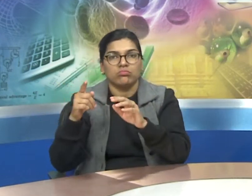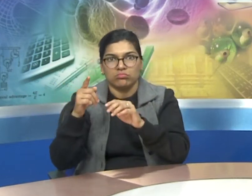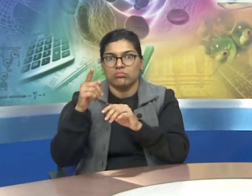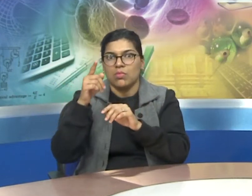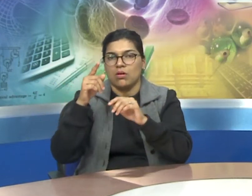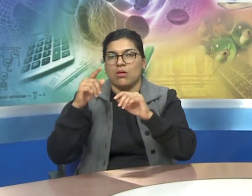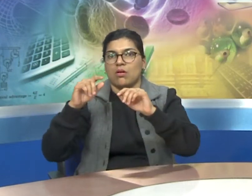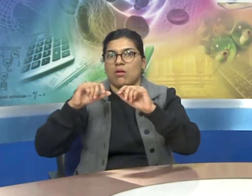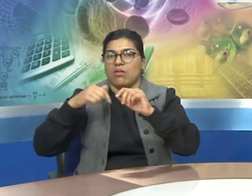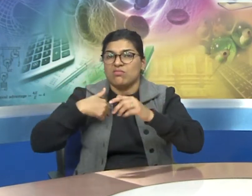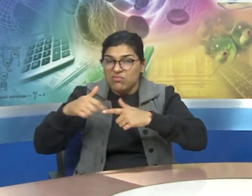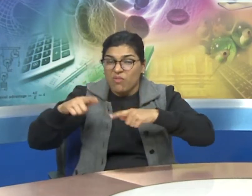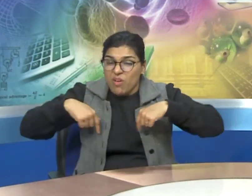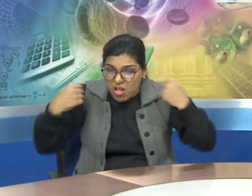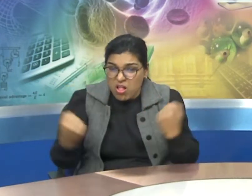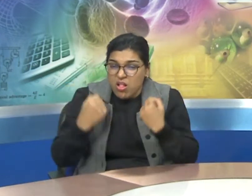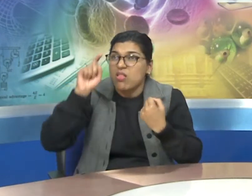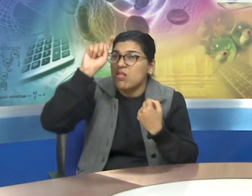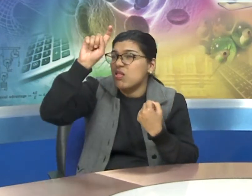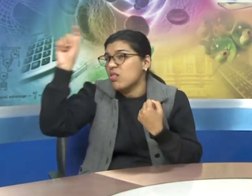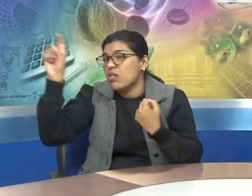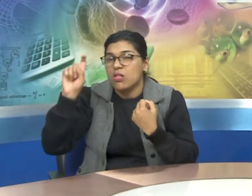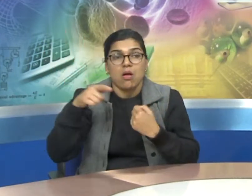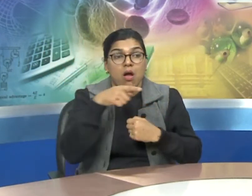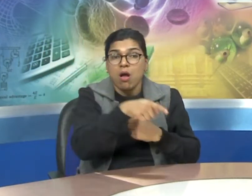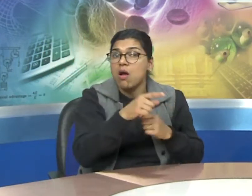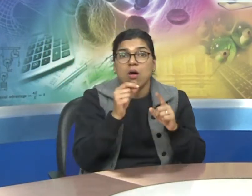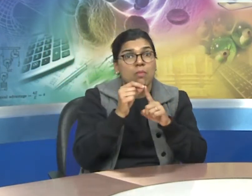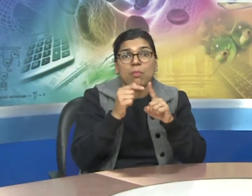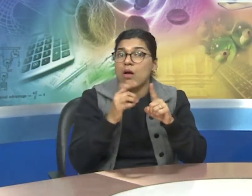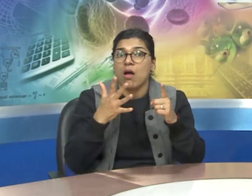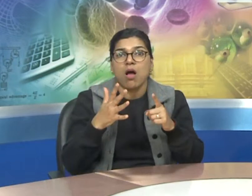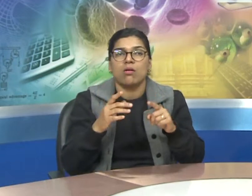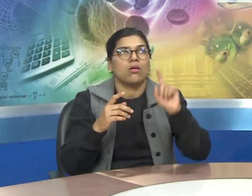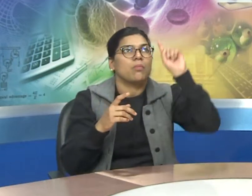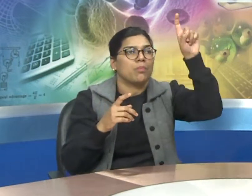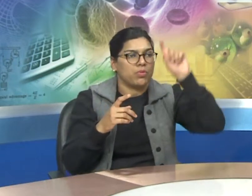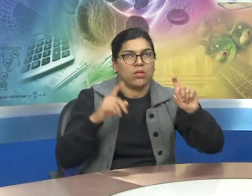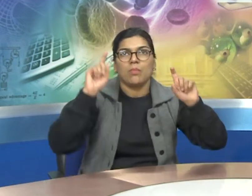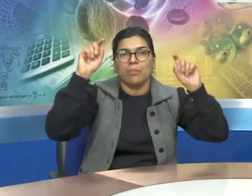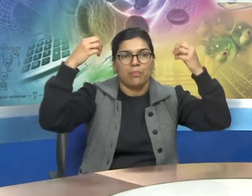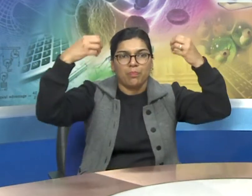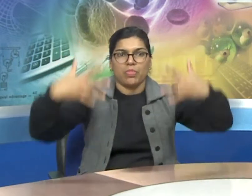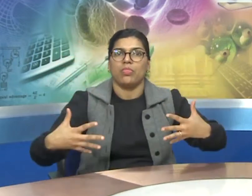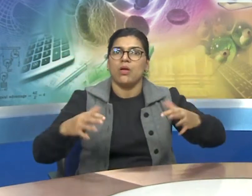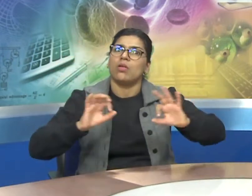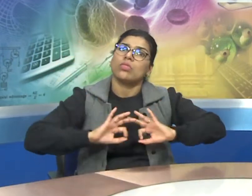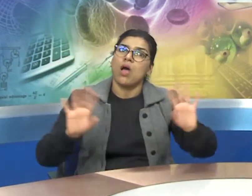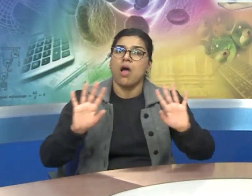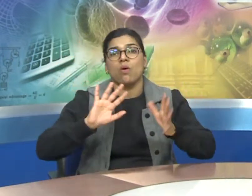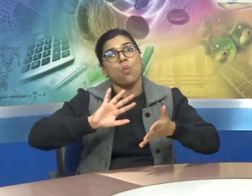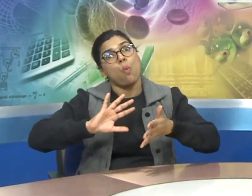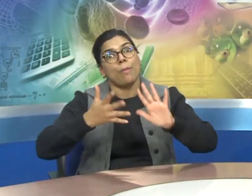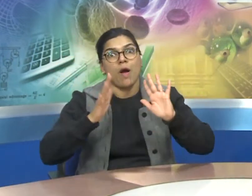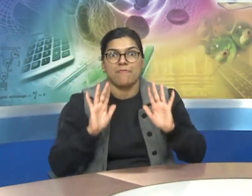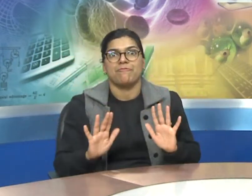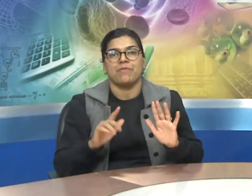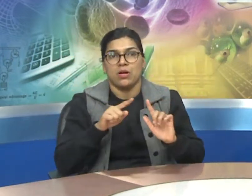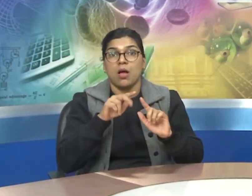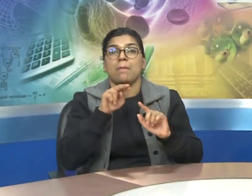when we try to find the difference between two things, then we do compare. So that is known as